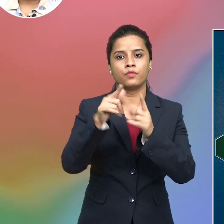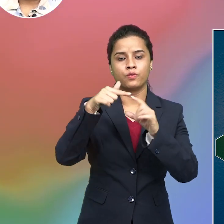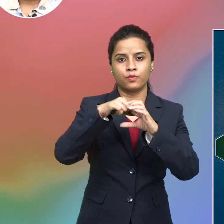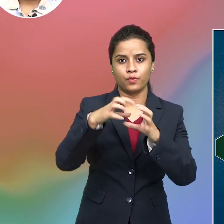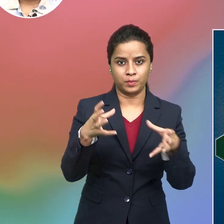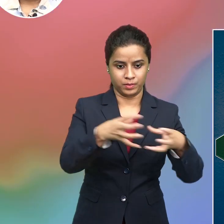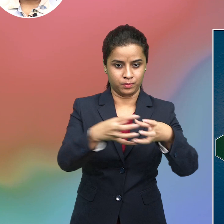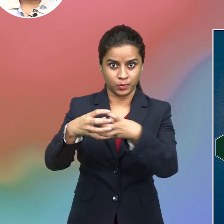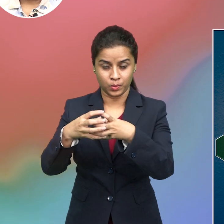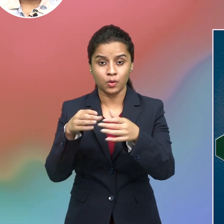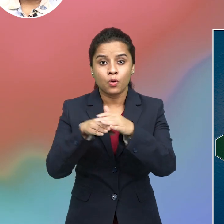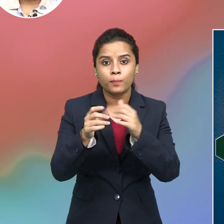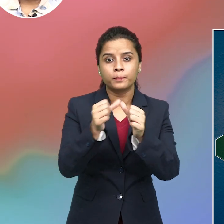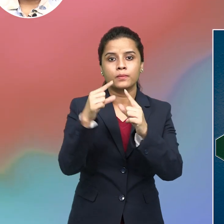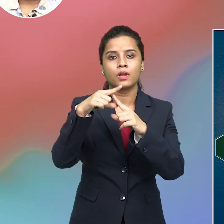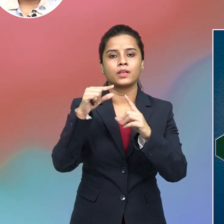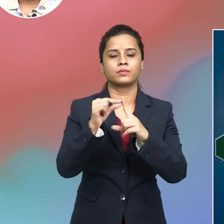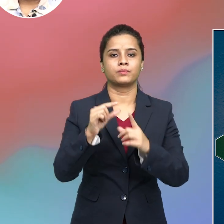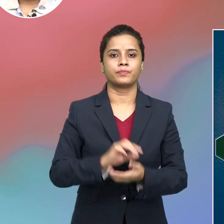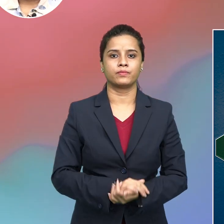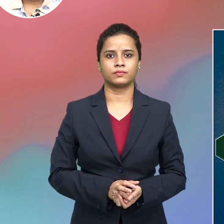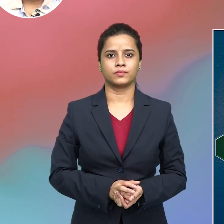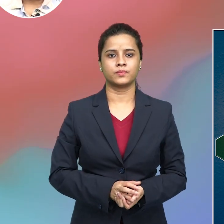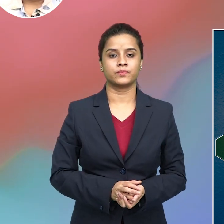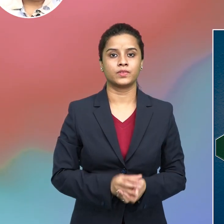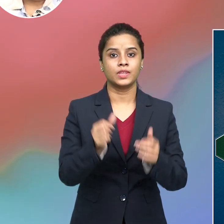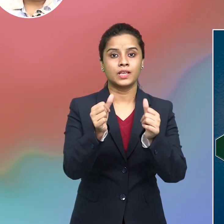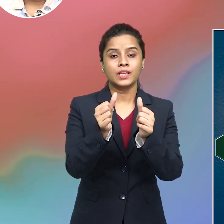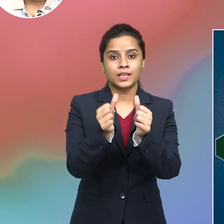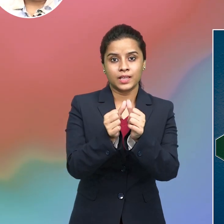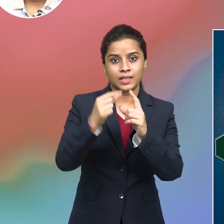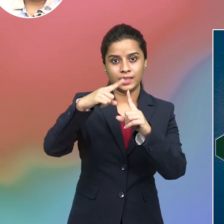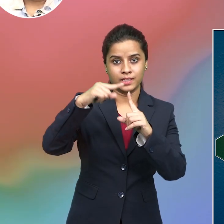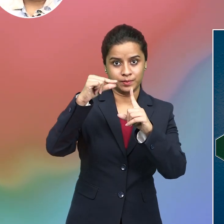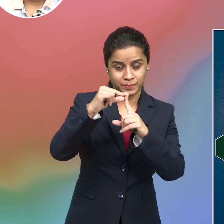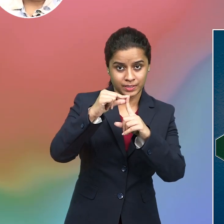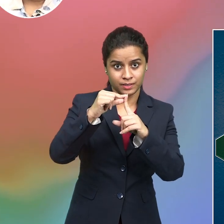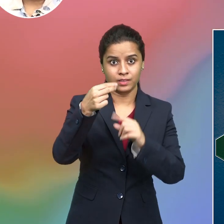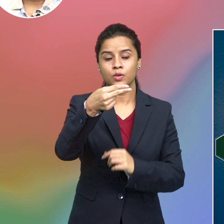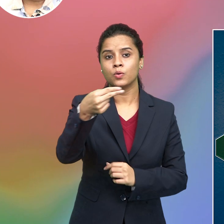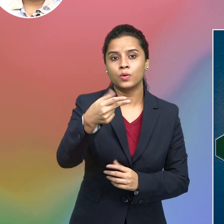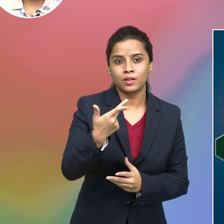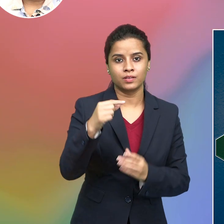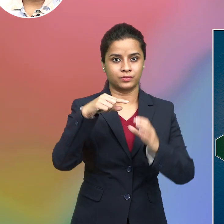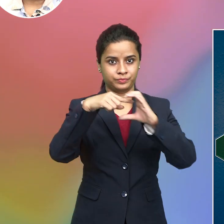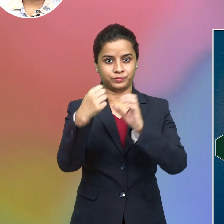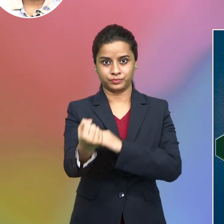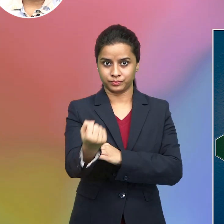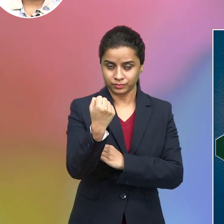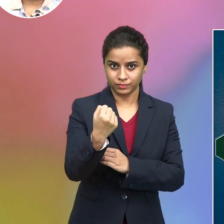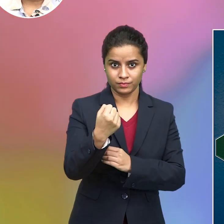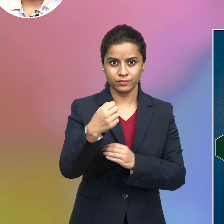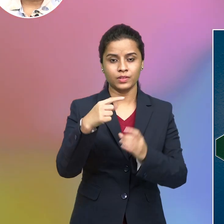Hence, ATP is called the